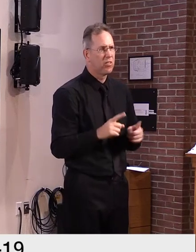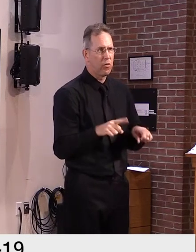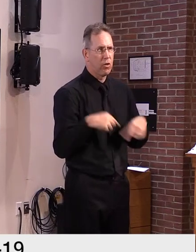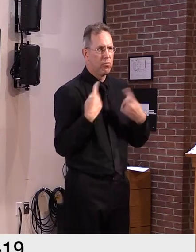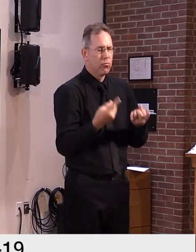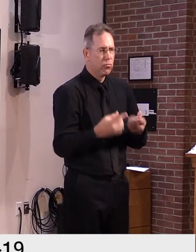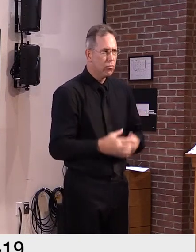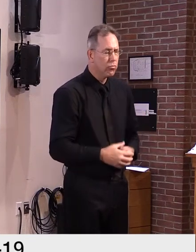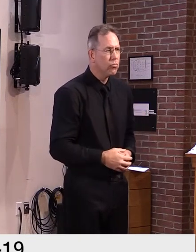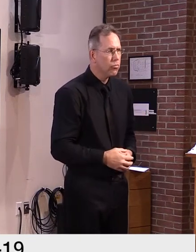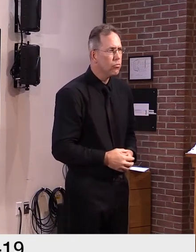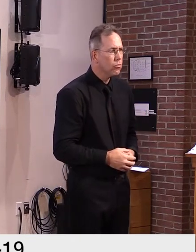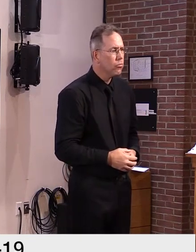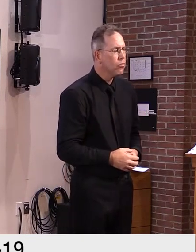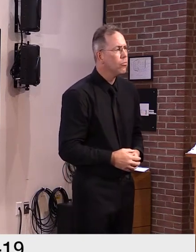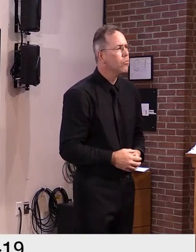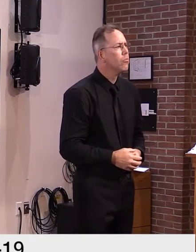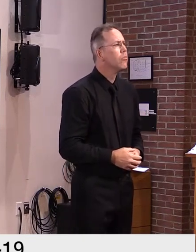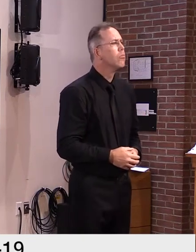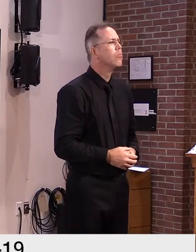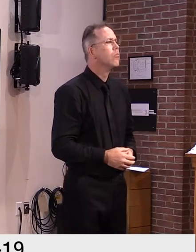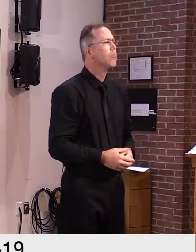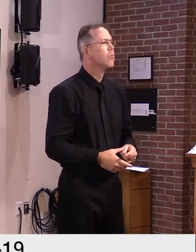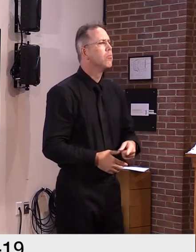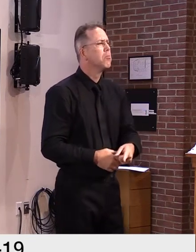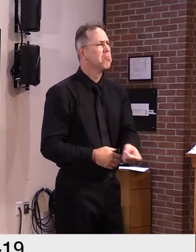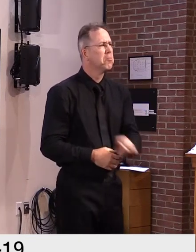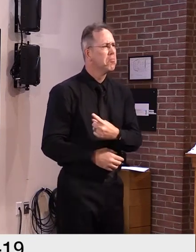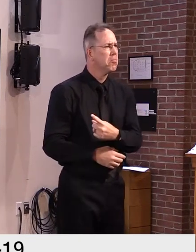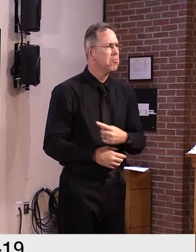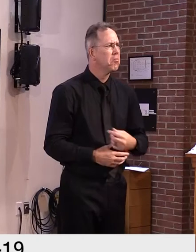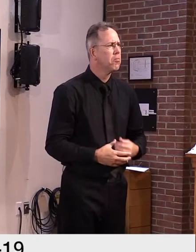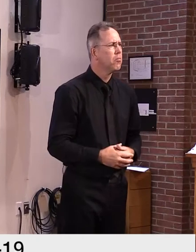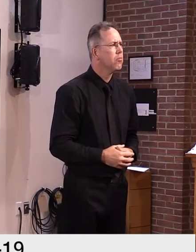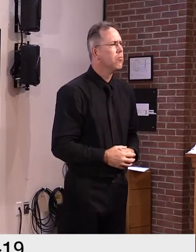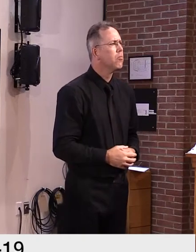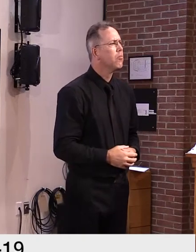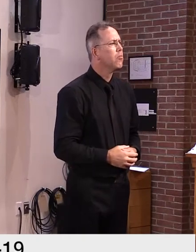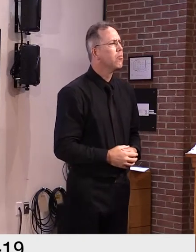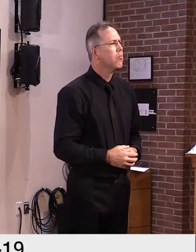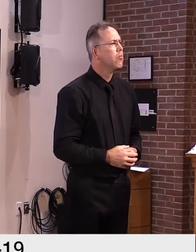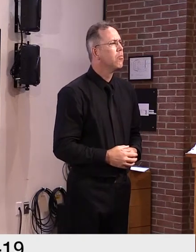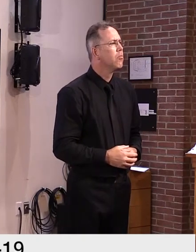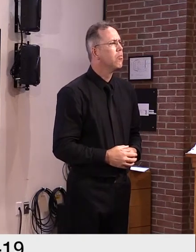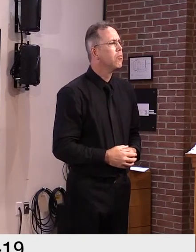Okay, thanks for that update. I was not aware that there were not any new occupants there.